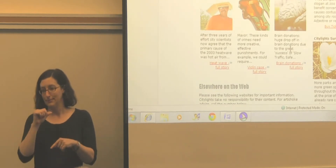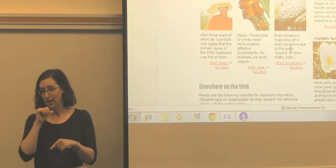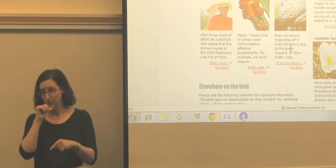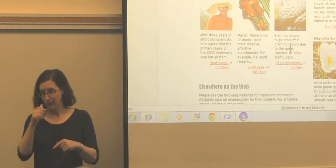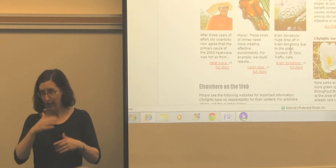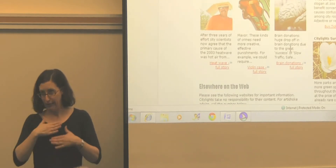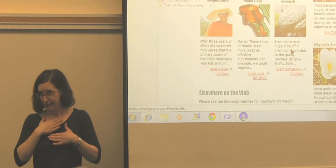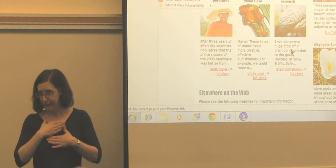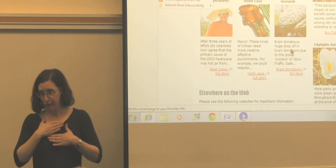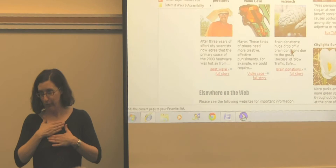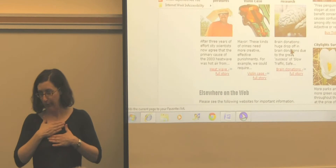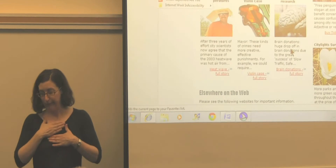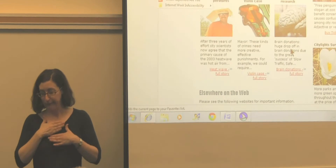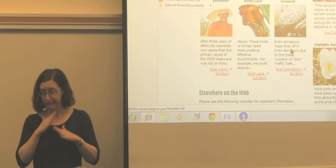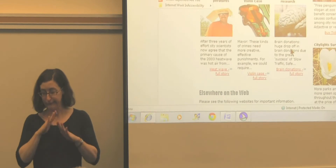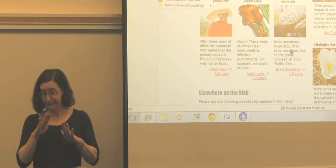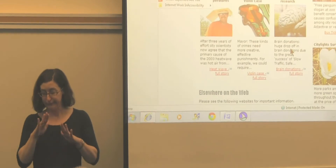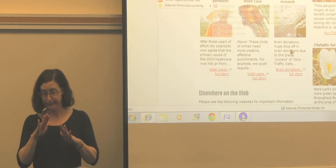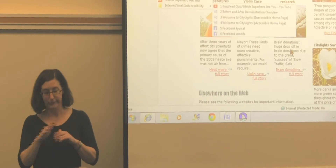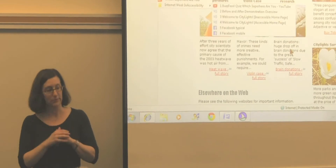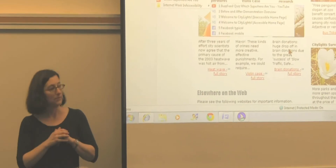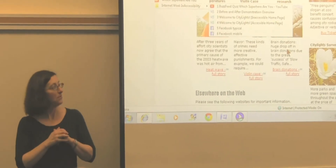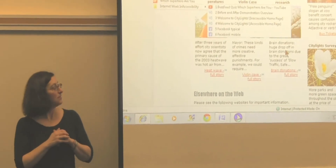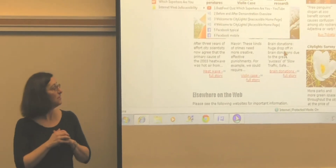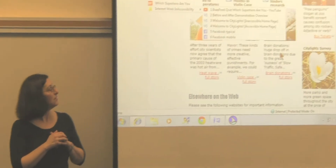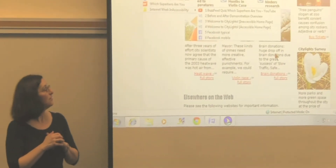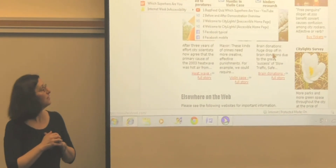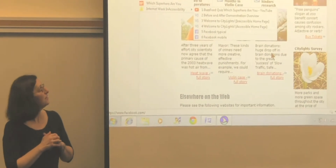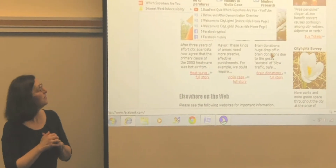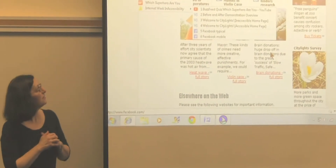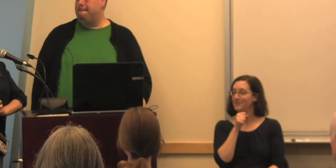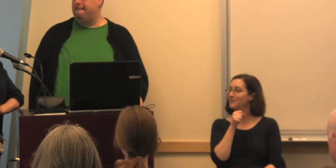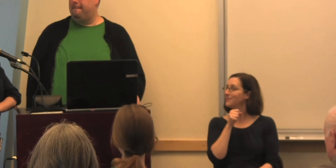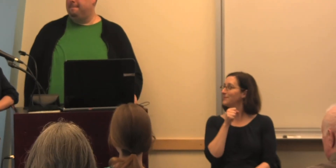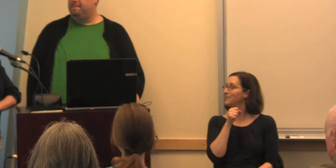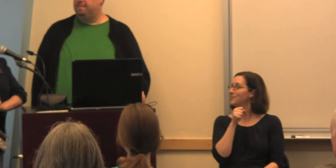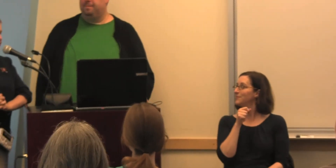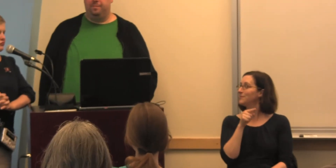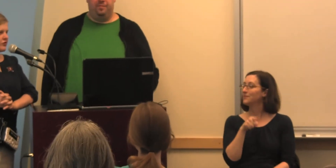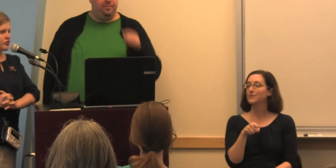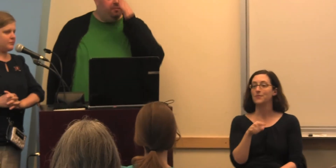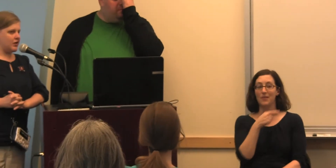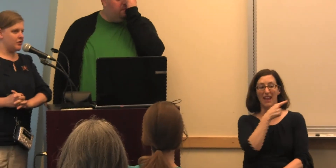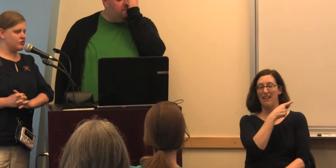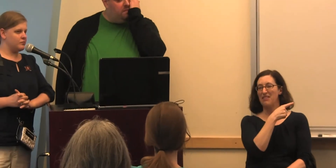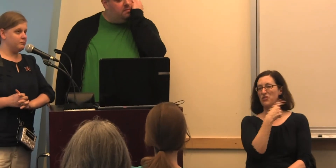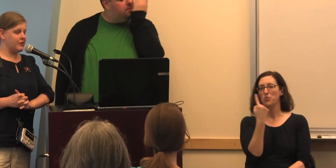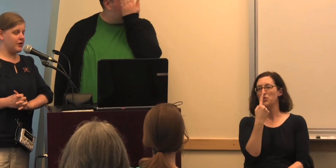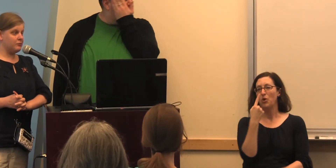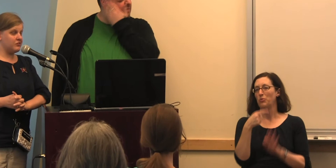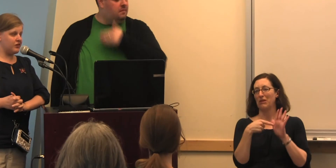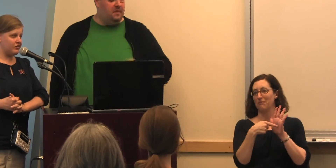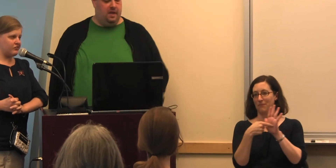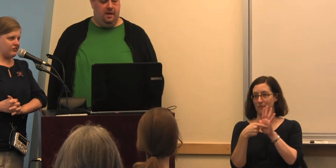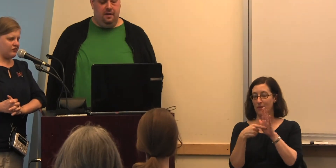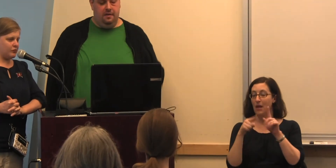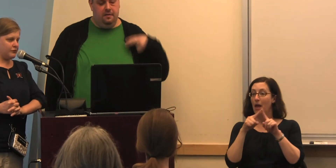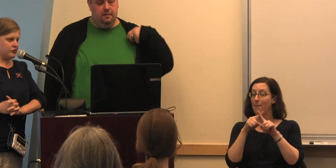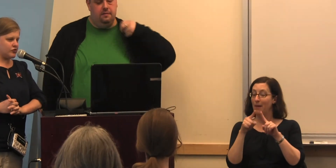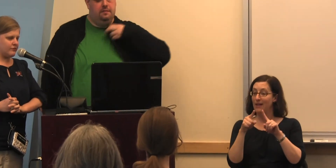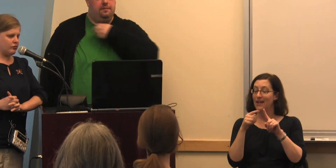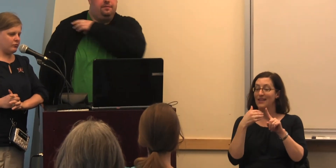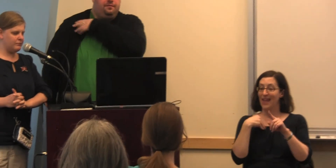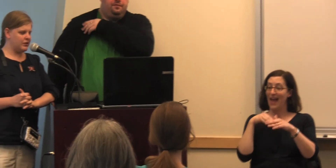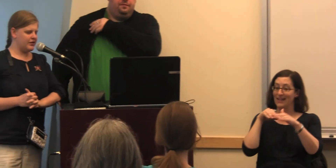enjoyable experience with. Alda menu. Fame internet 1.65 Facebook. This was just a demonstration page, but there was an